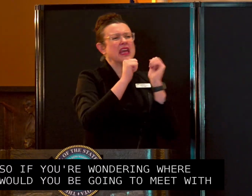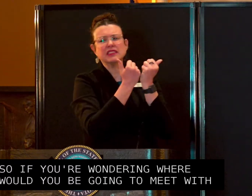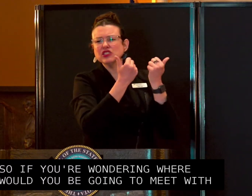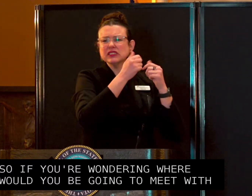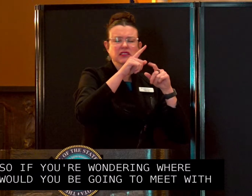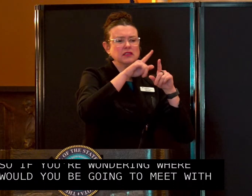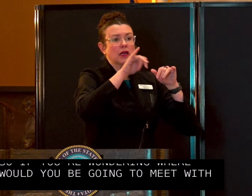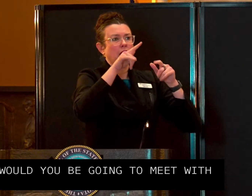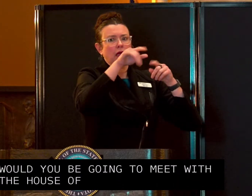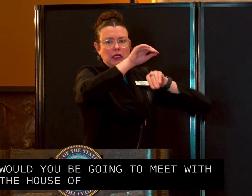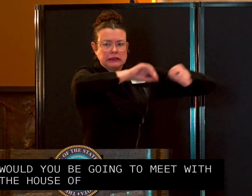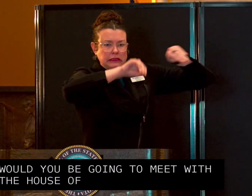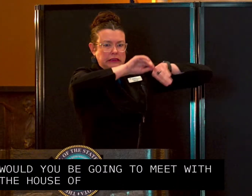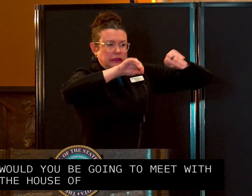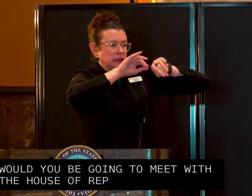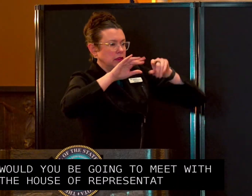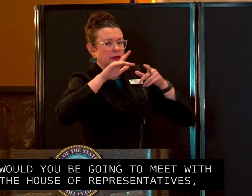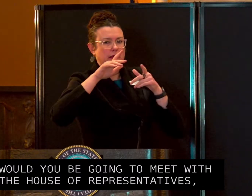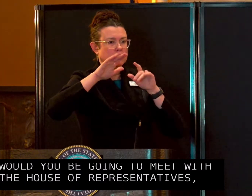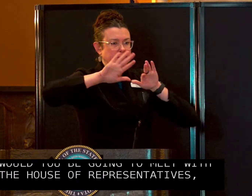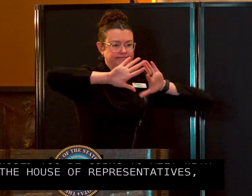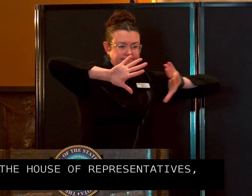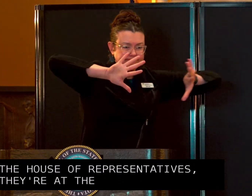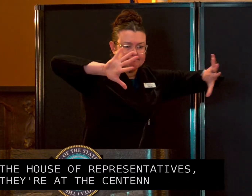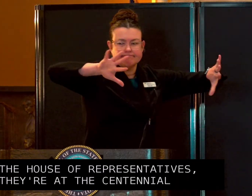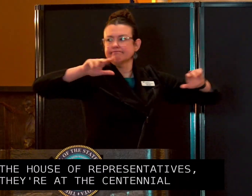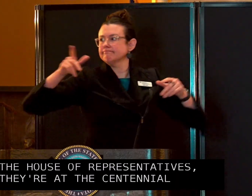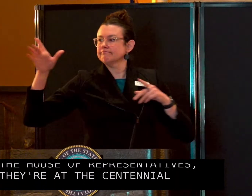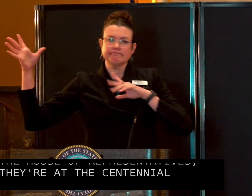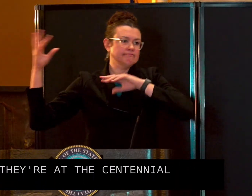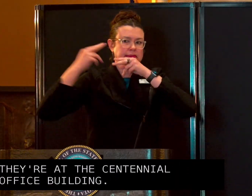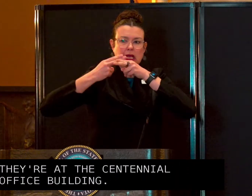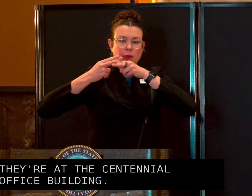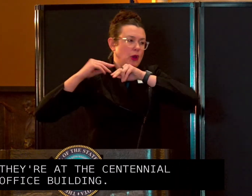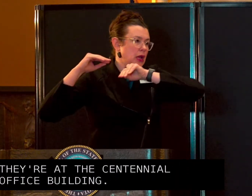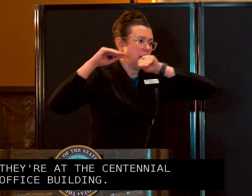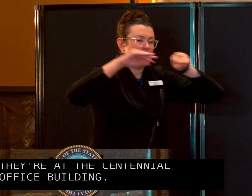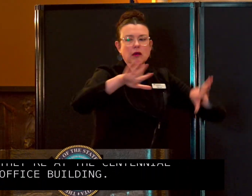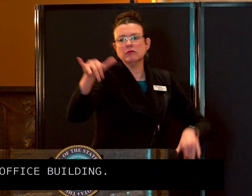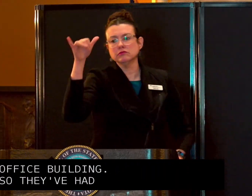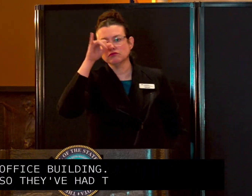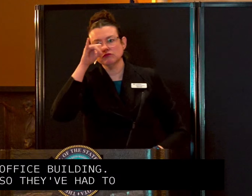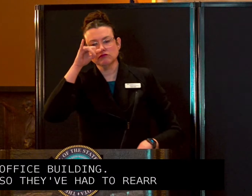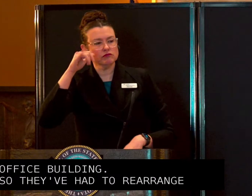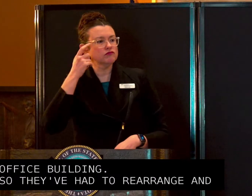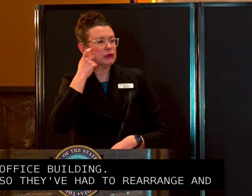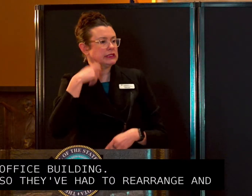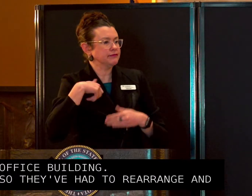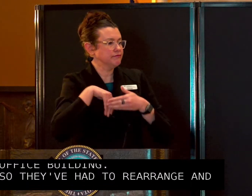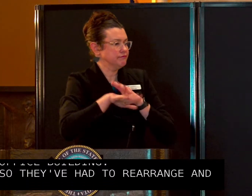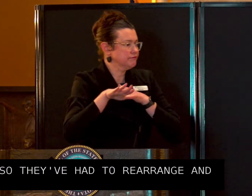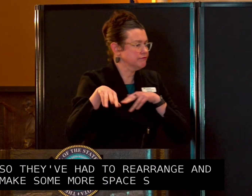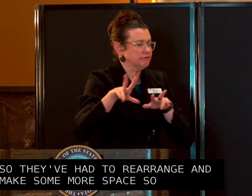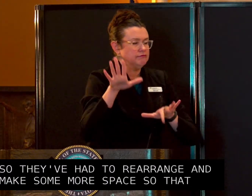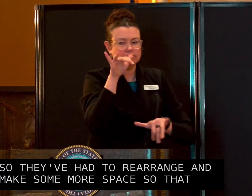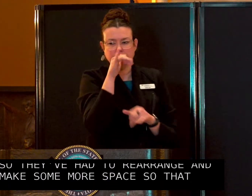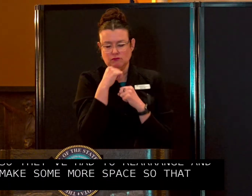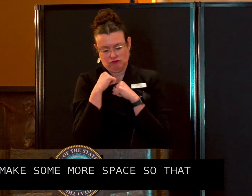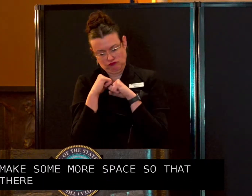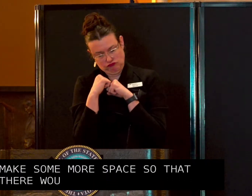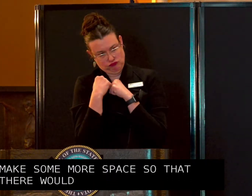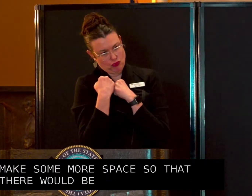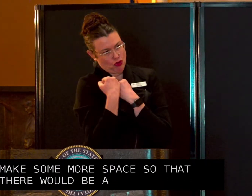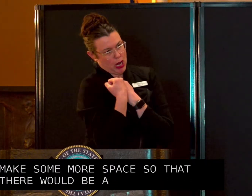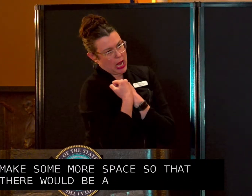at the Centennial Office building. So they've had to rearrange and make some more space so that there would be a temporary relocation